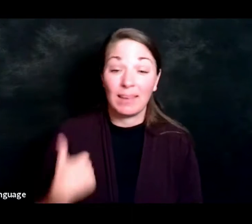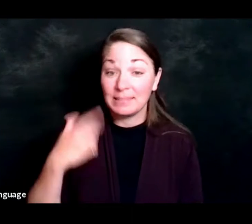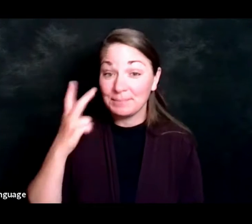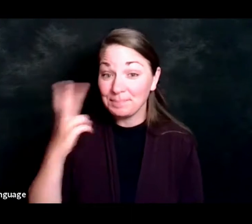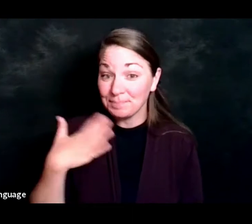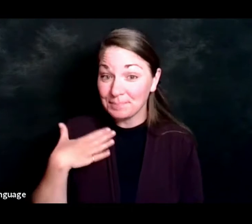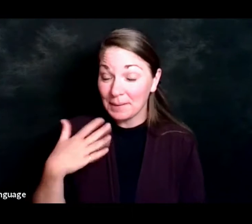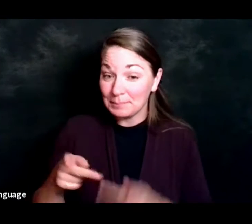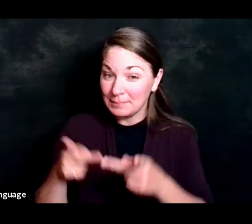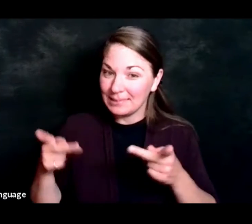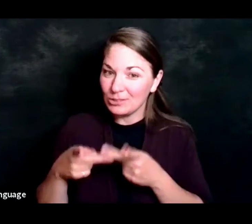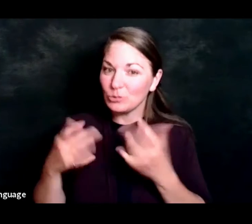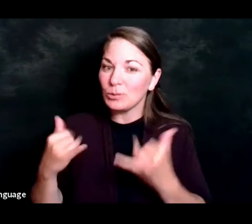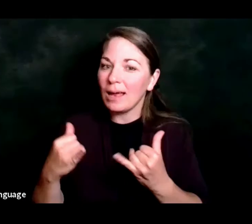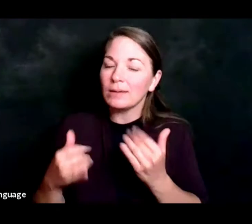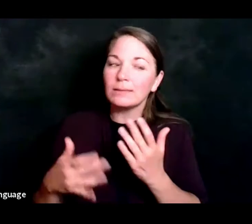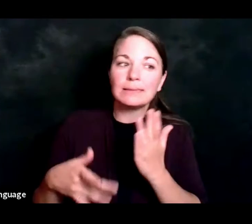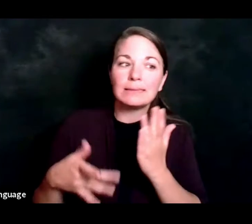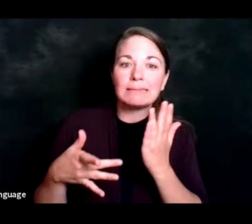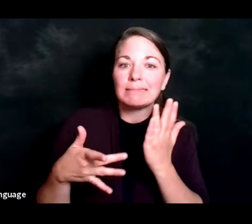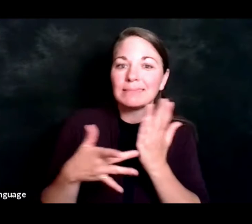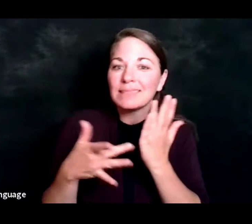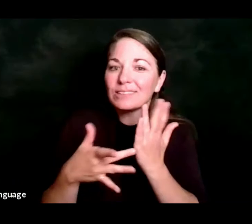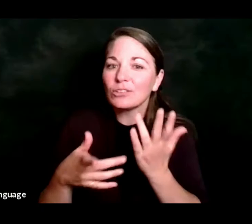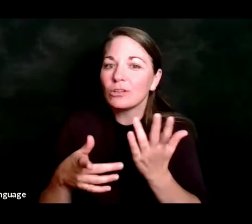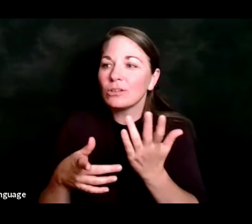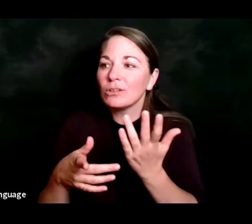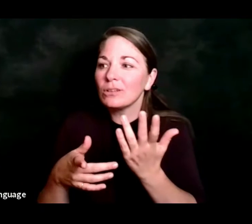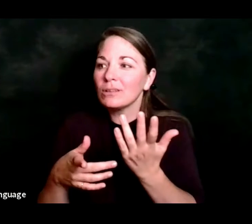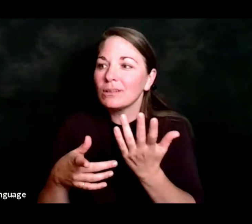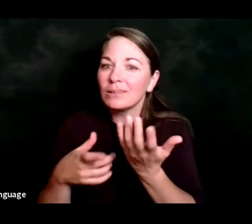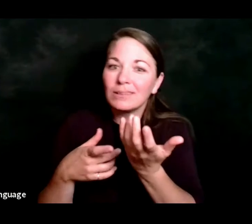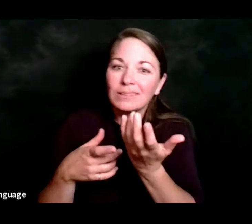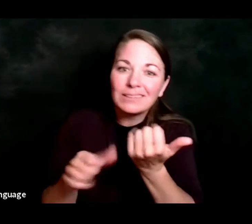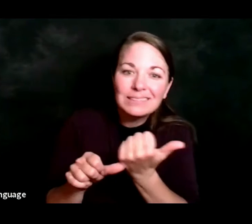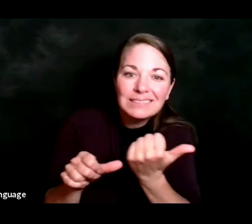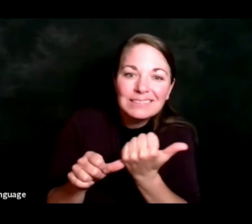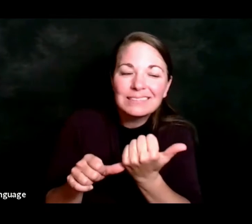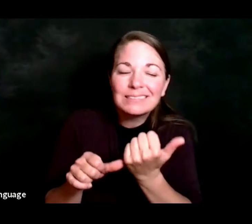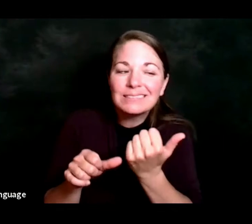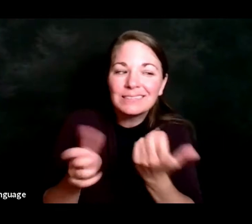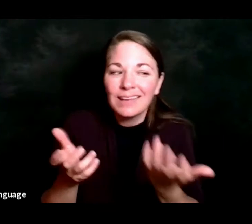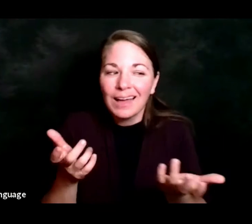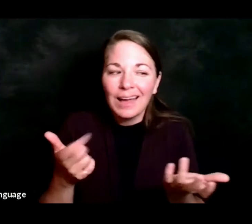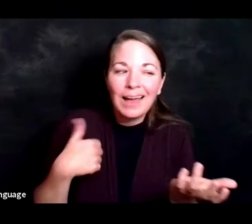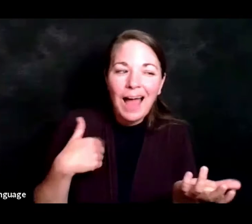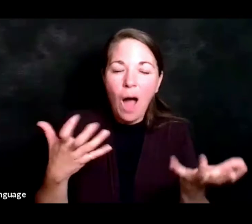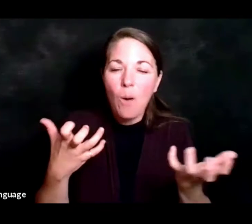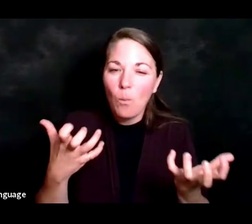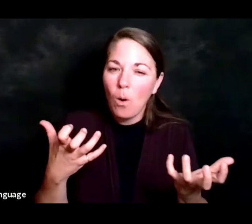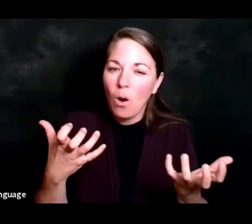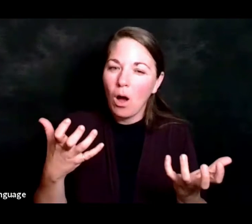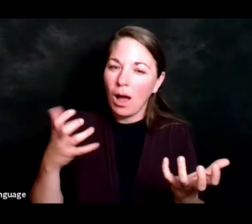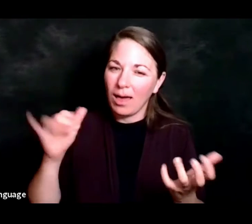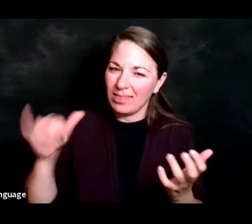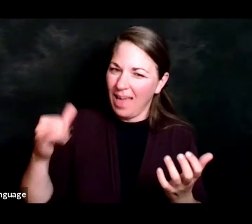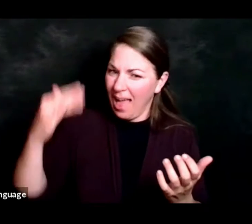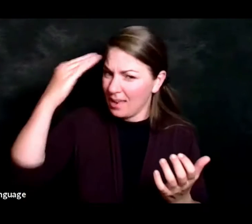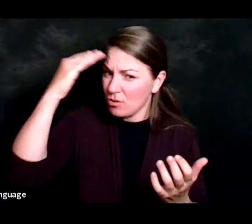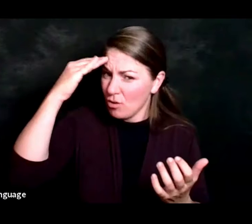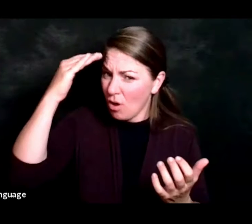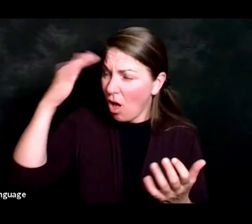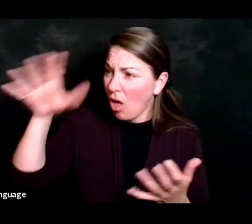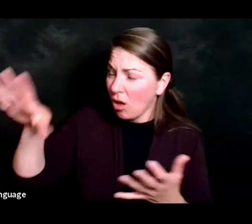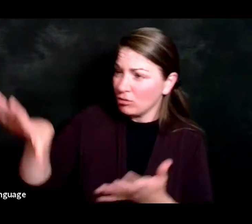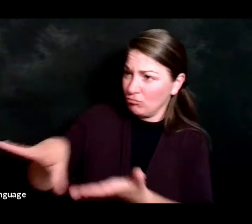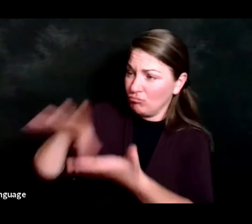technical assistants, I want to do more with that knowledge, be